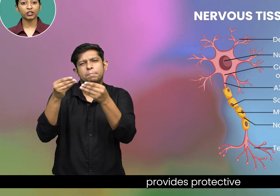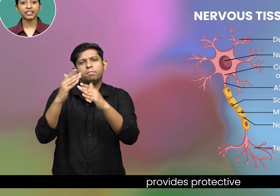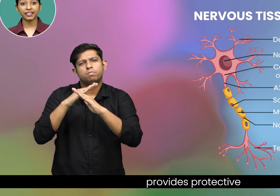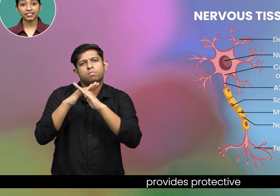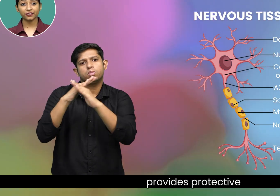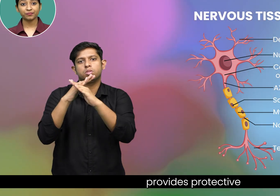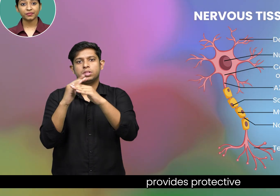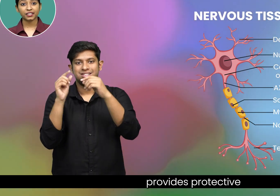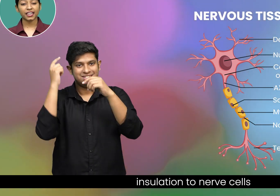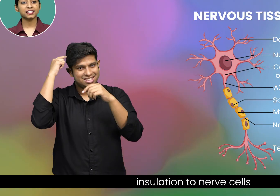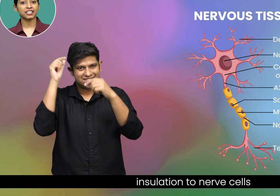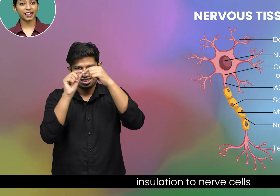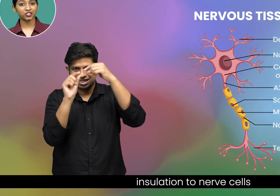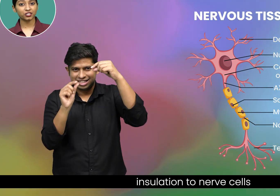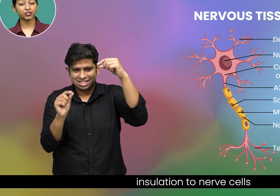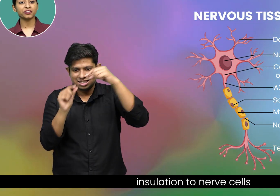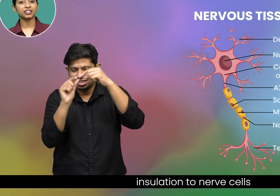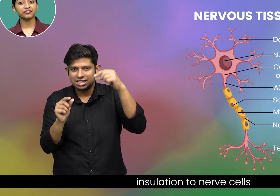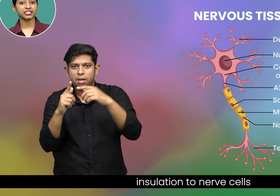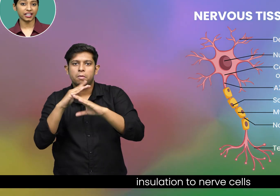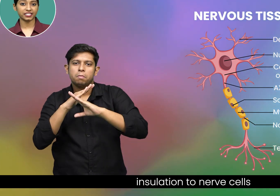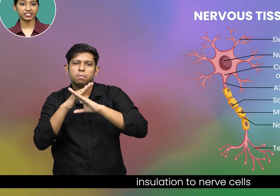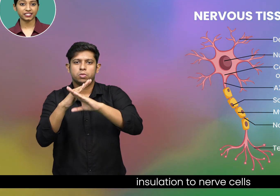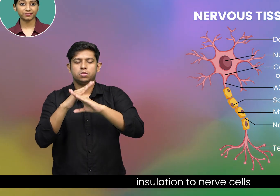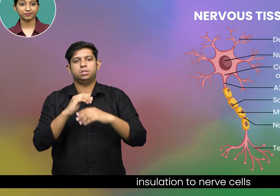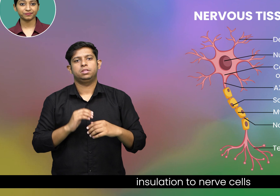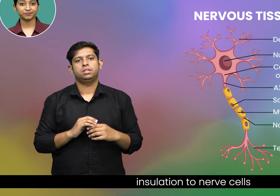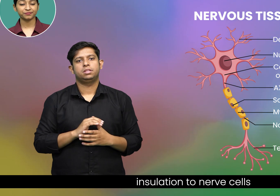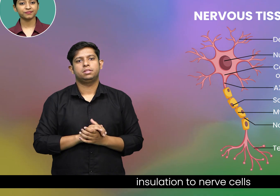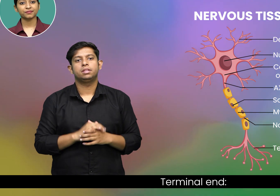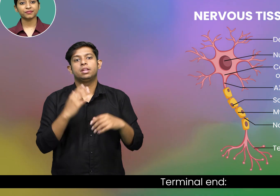provides protective insulation to nerve cells.